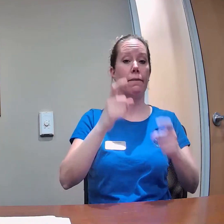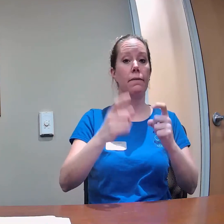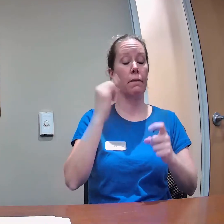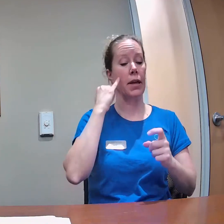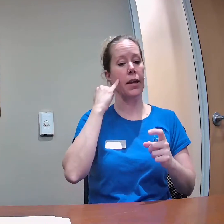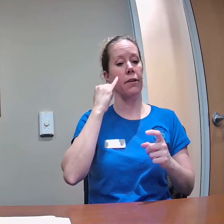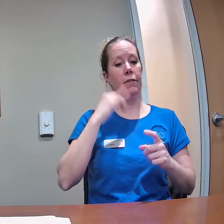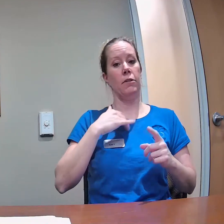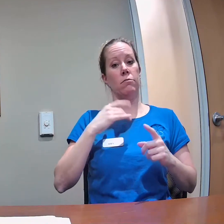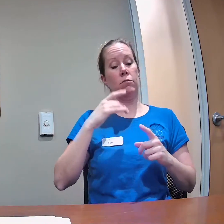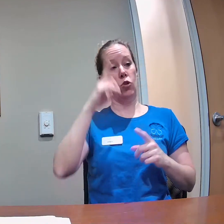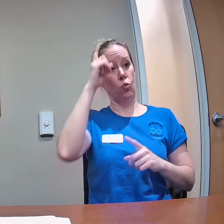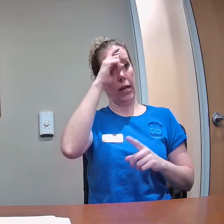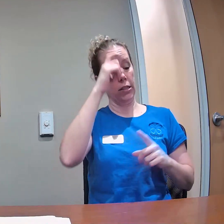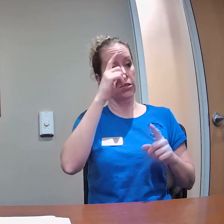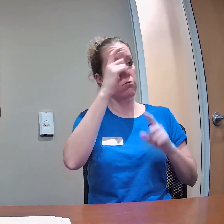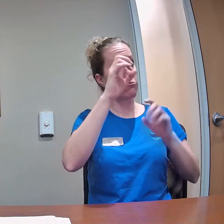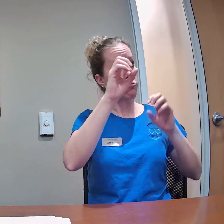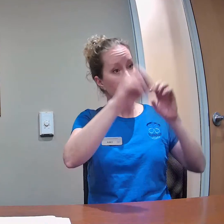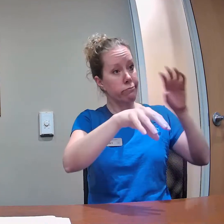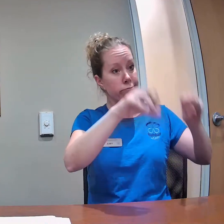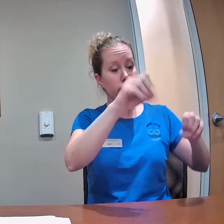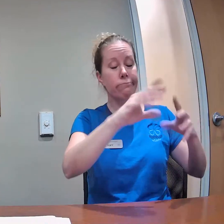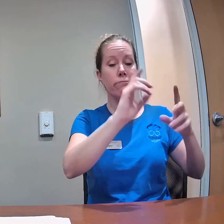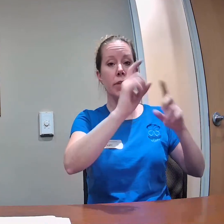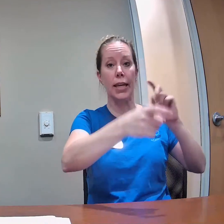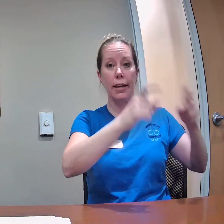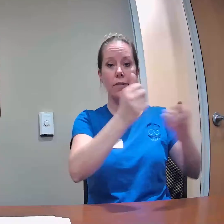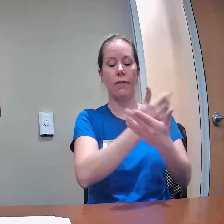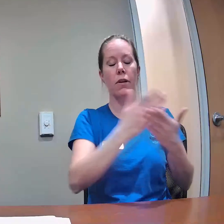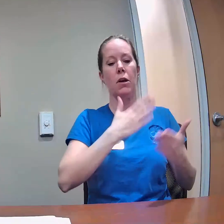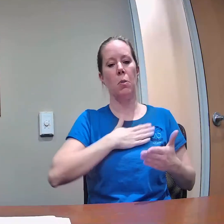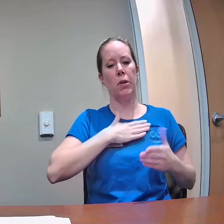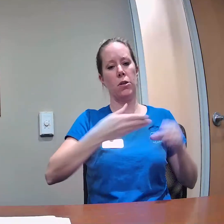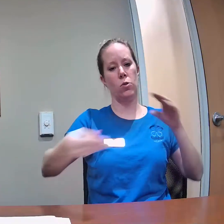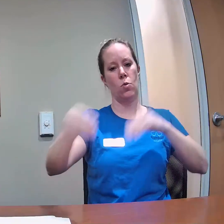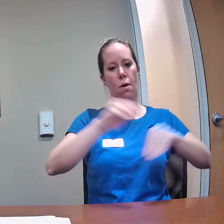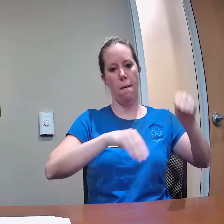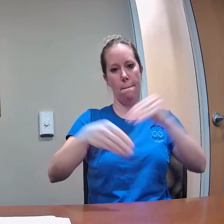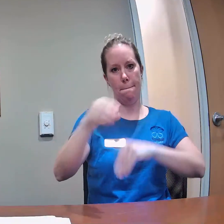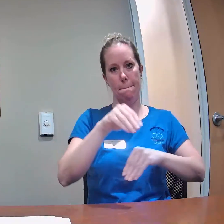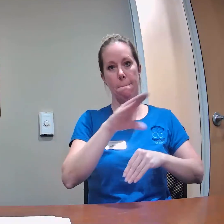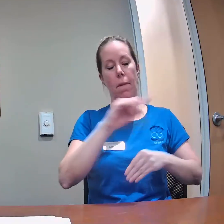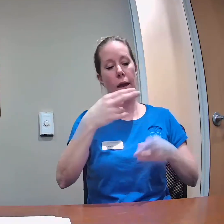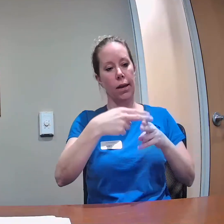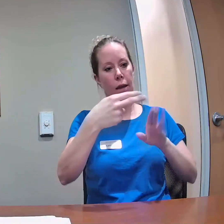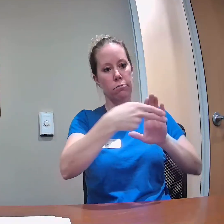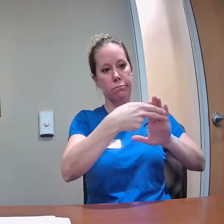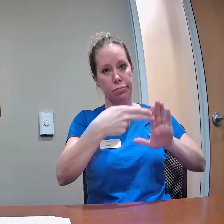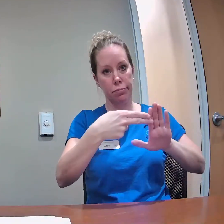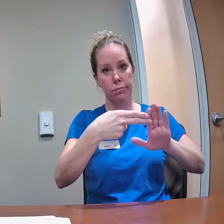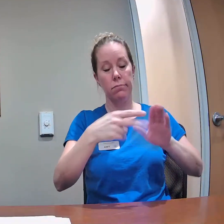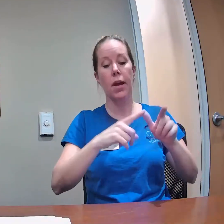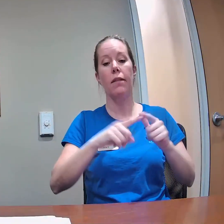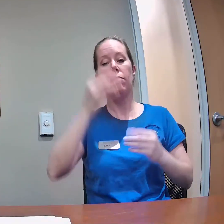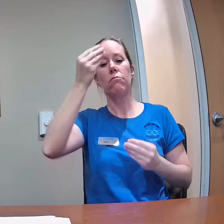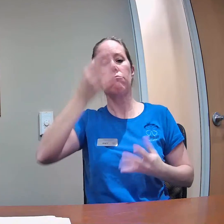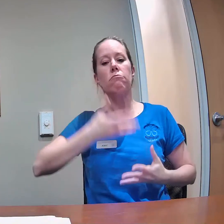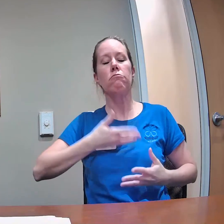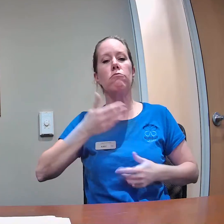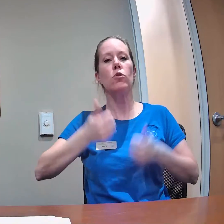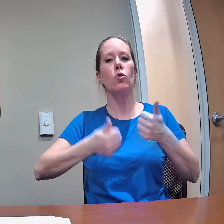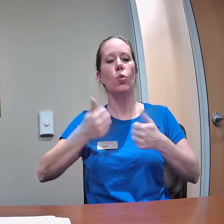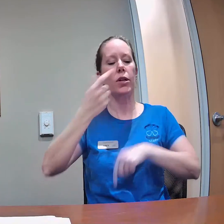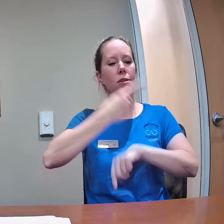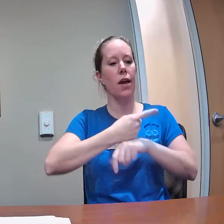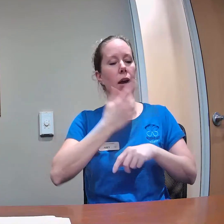Christmas gifts for the residents, please ensure that they are wrapped and tagged. Please let us know when you would like the gifts given out. And